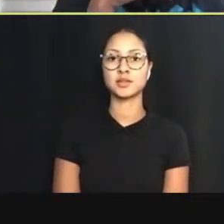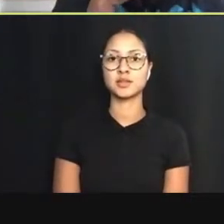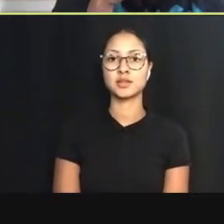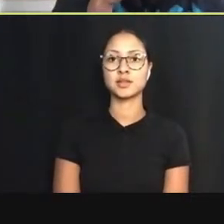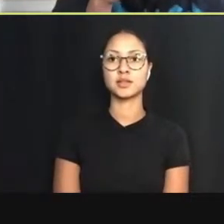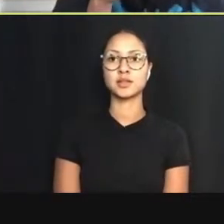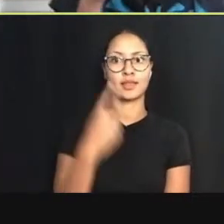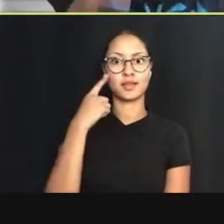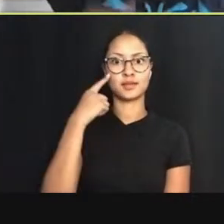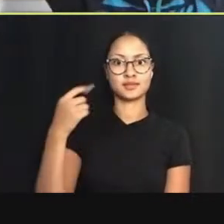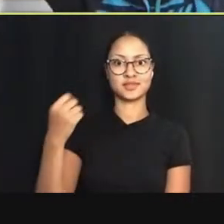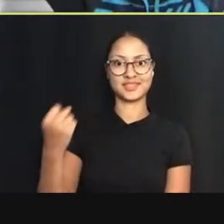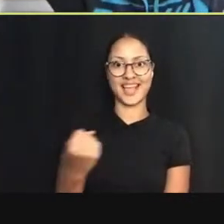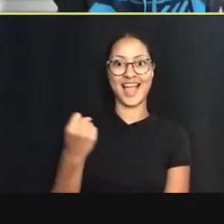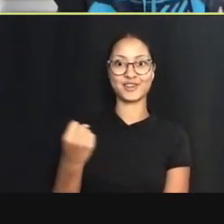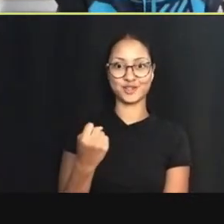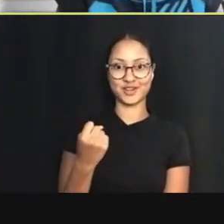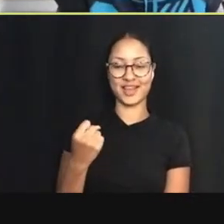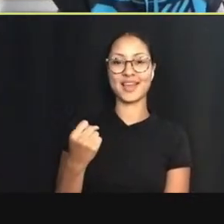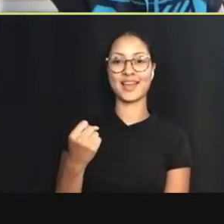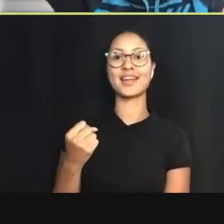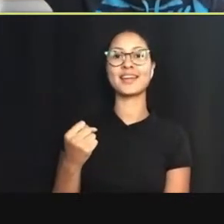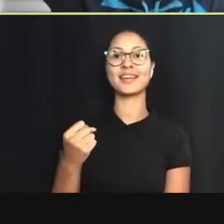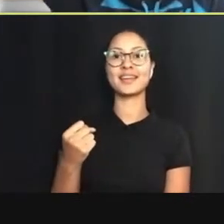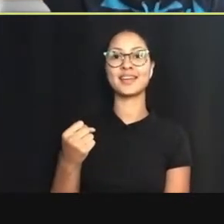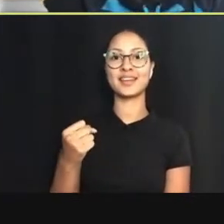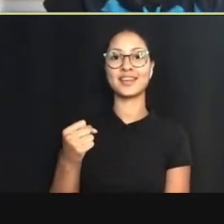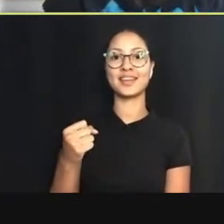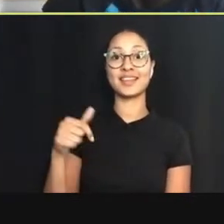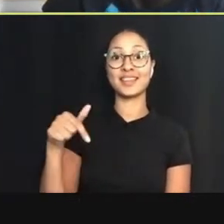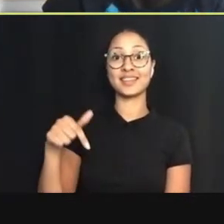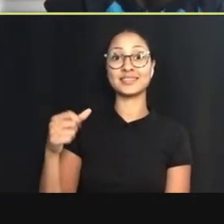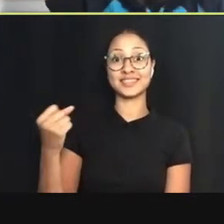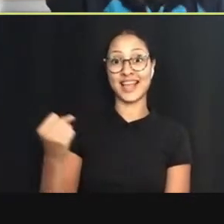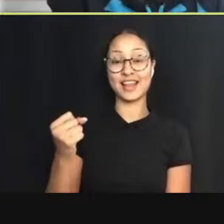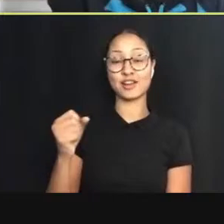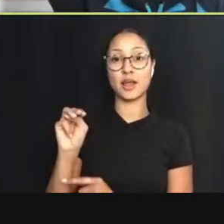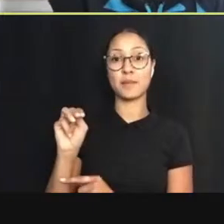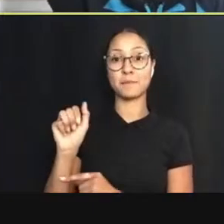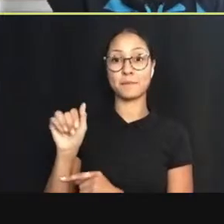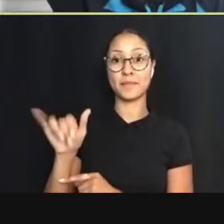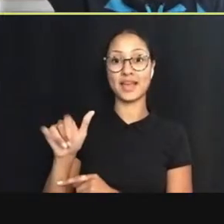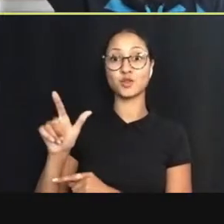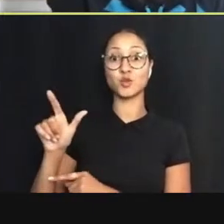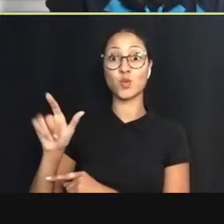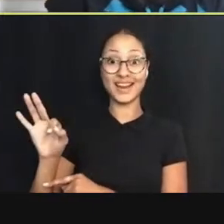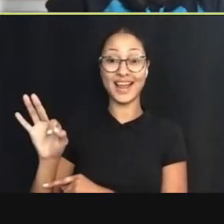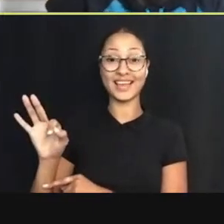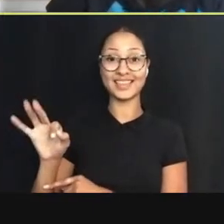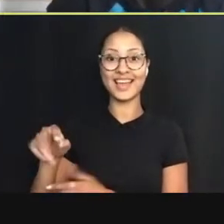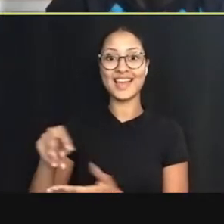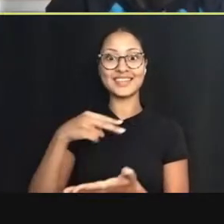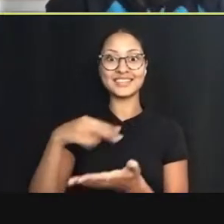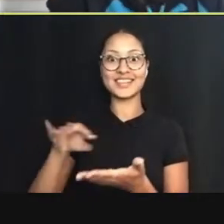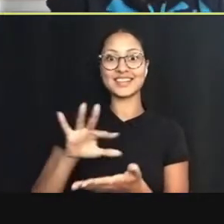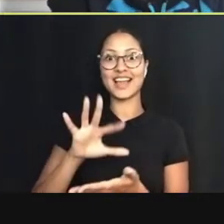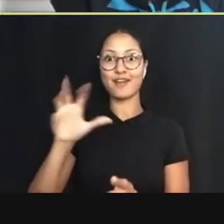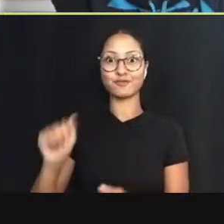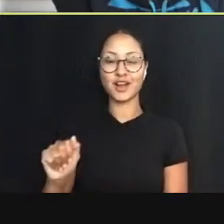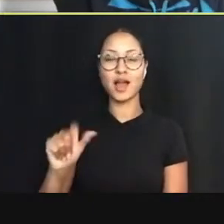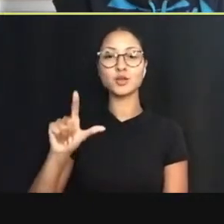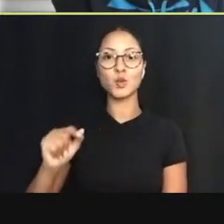It's Saturday, the 29th. Yes, it's Saturday, the 29th. Dance Africa 2021. It's